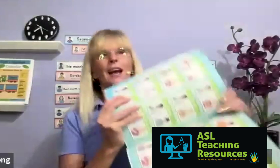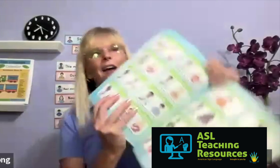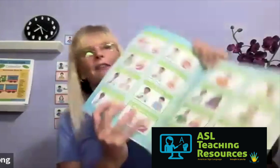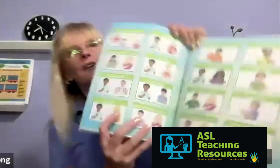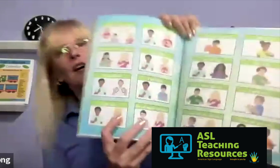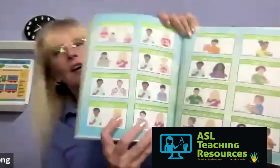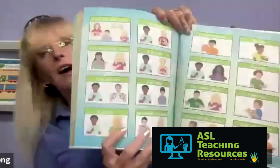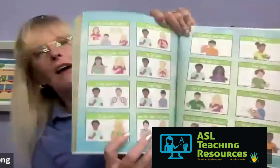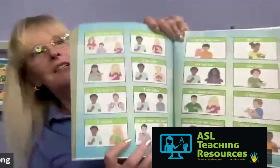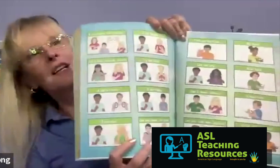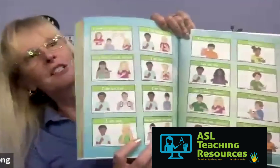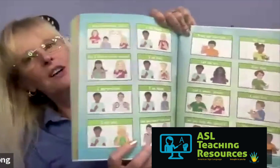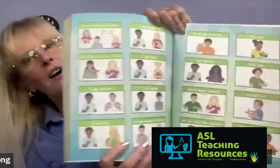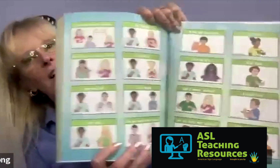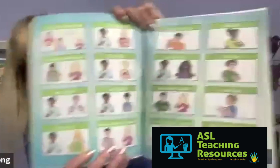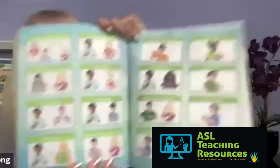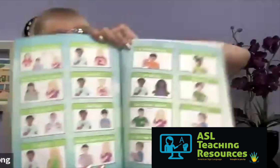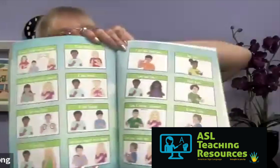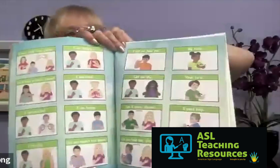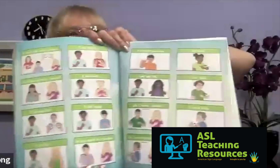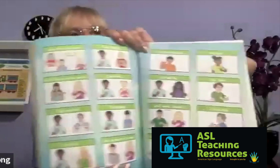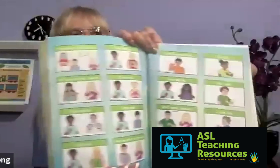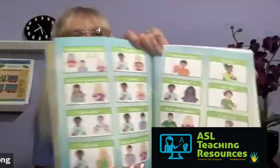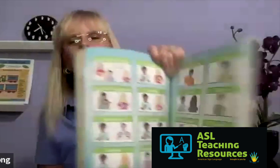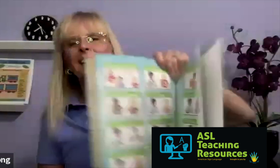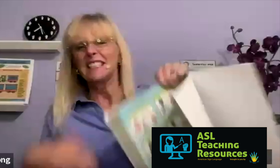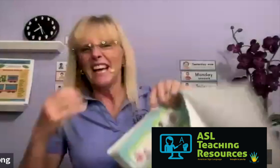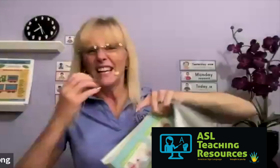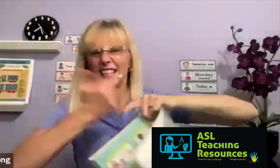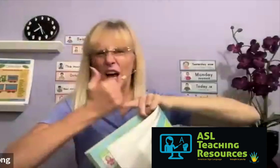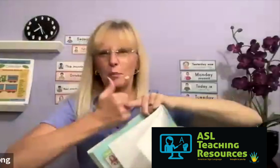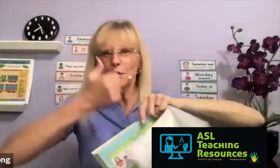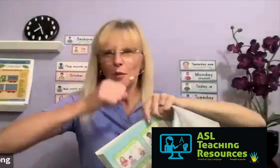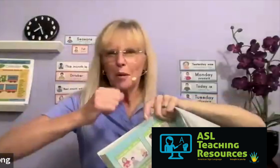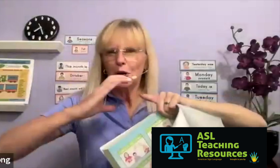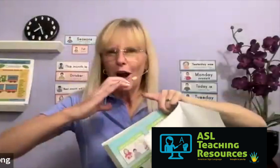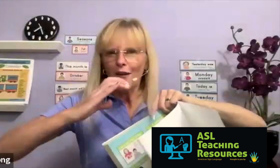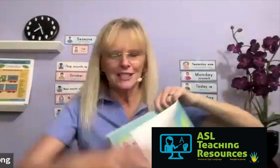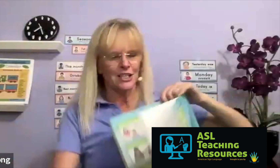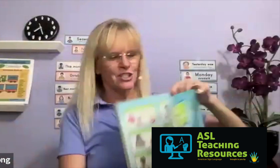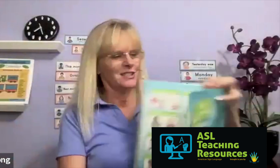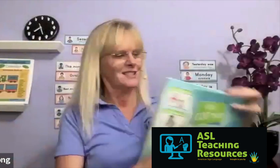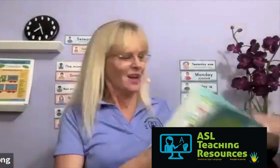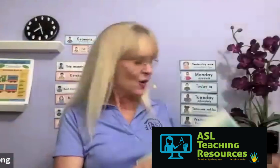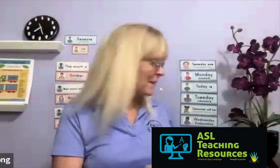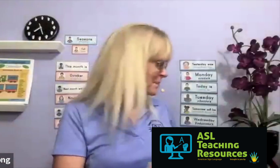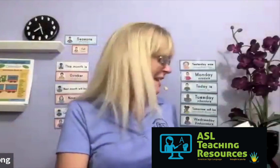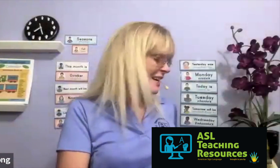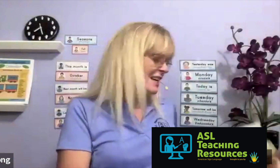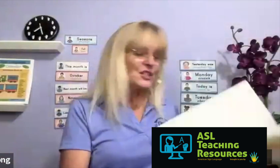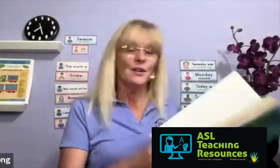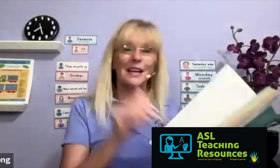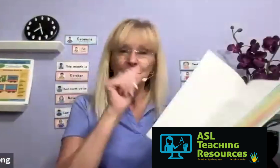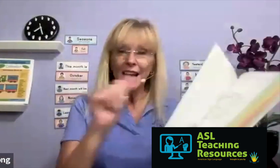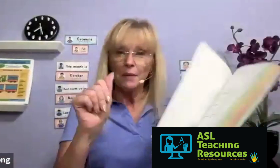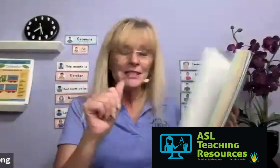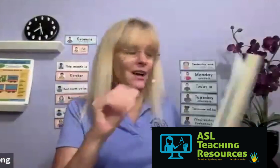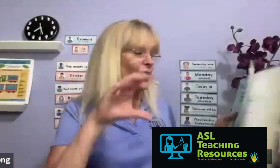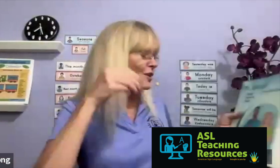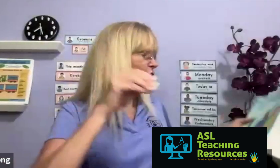have conversation cards to help you remember conversations. Okay, so that's on Amazon. Our store